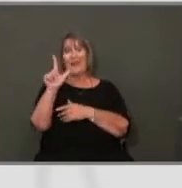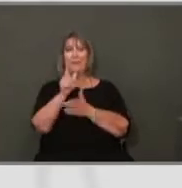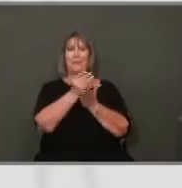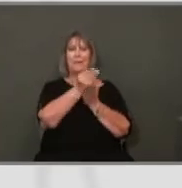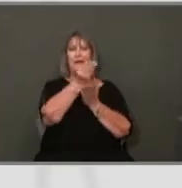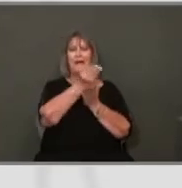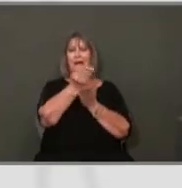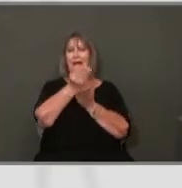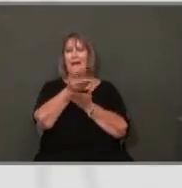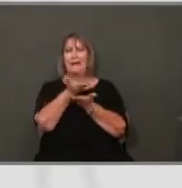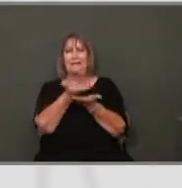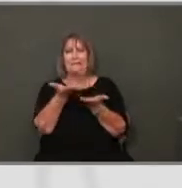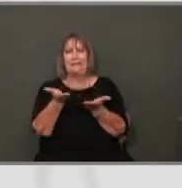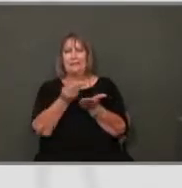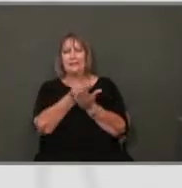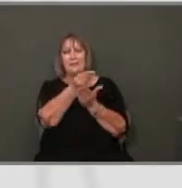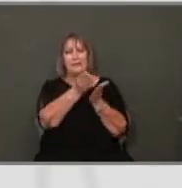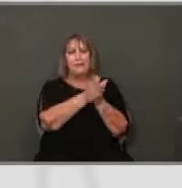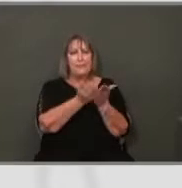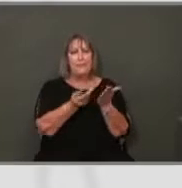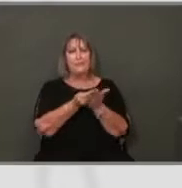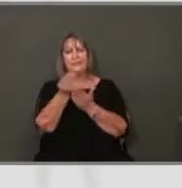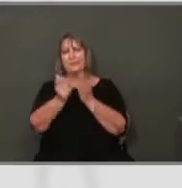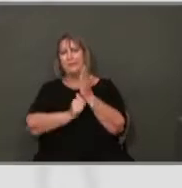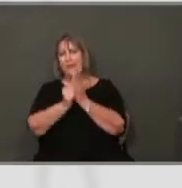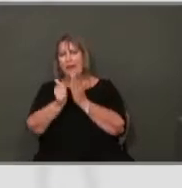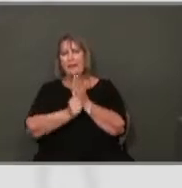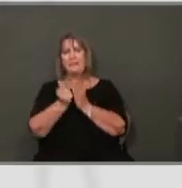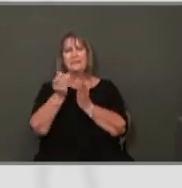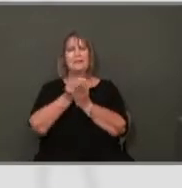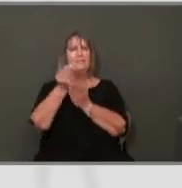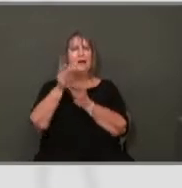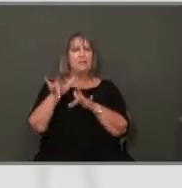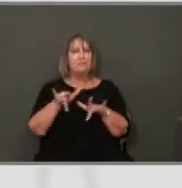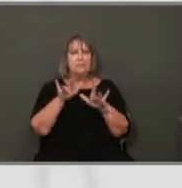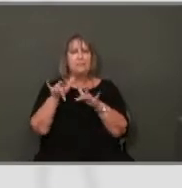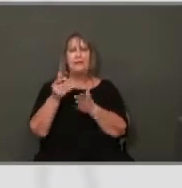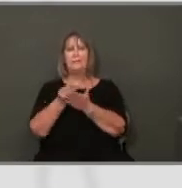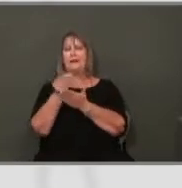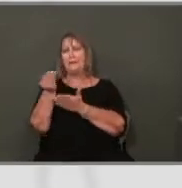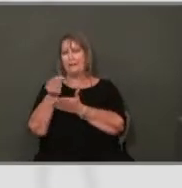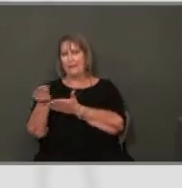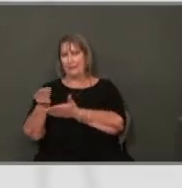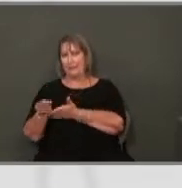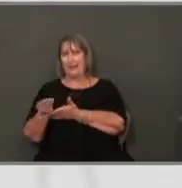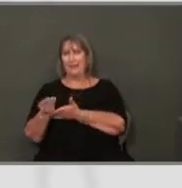important milestone for the library, making sure that we have a